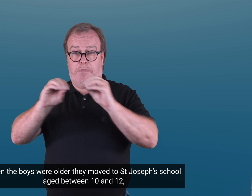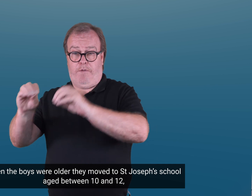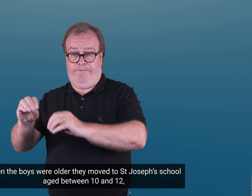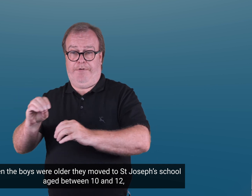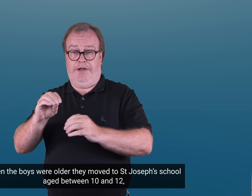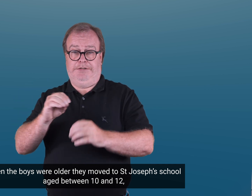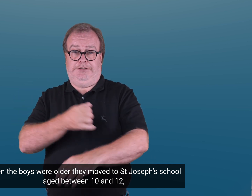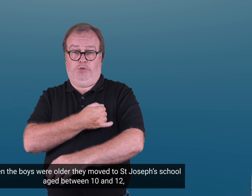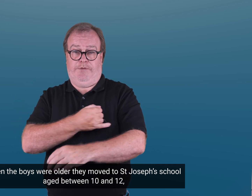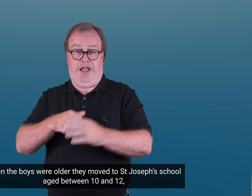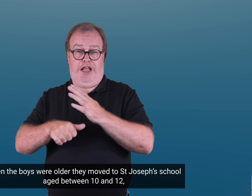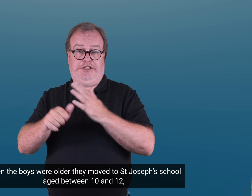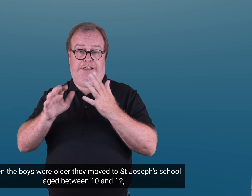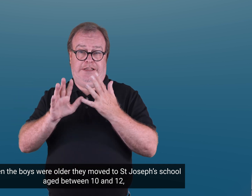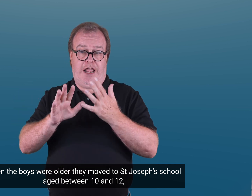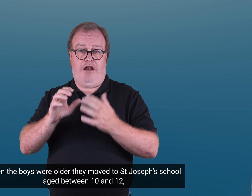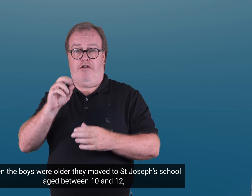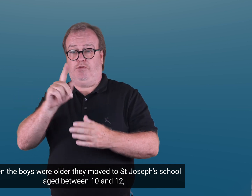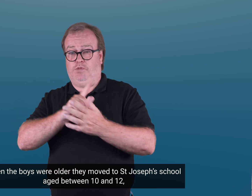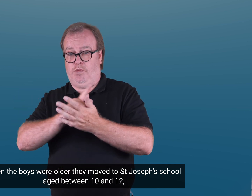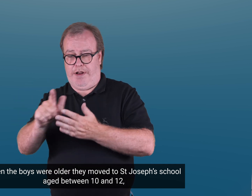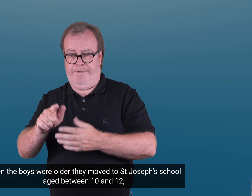School, aged between 10 and 12,